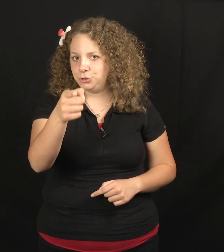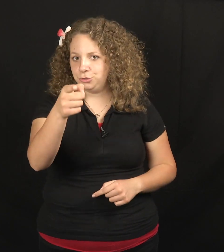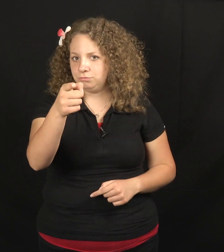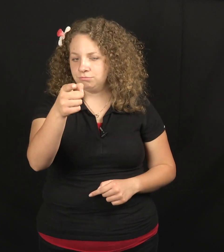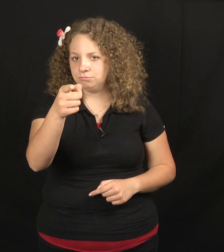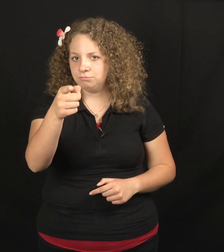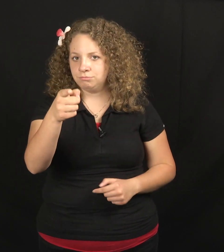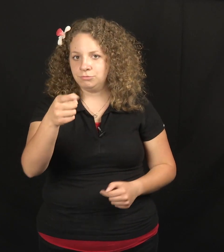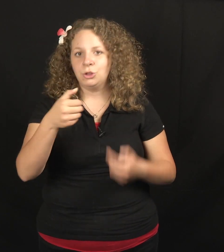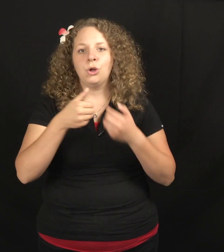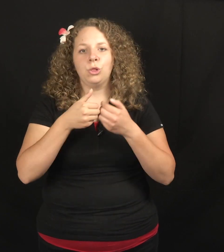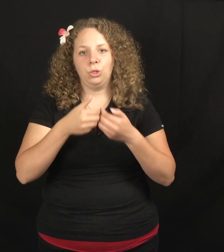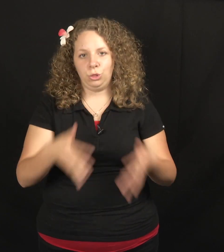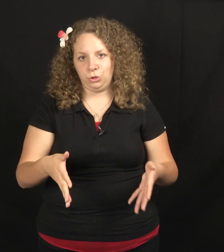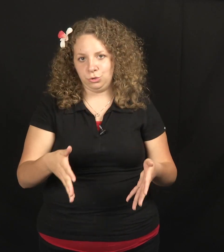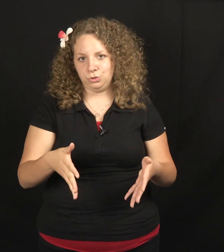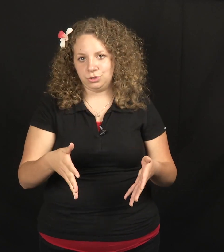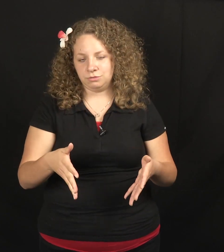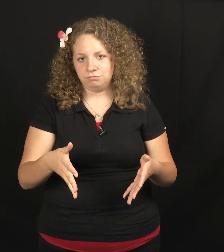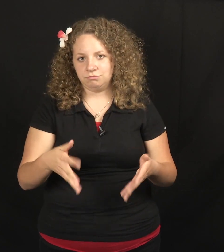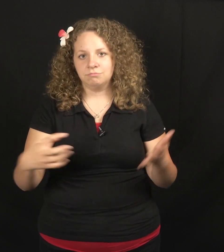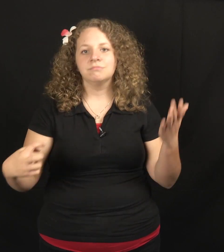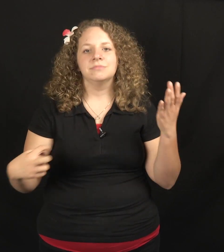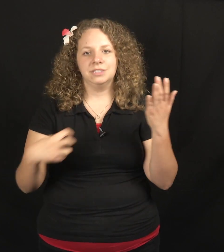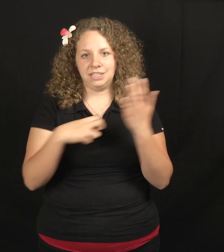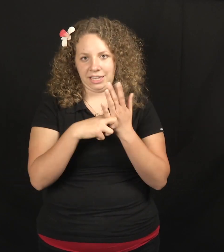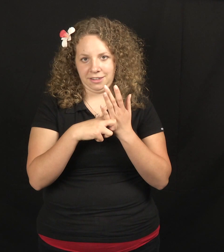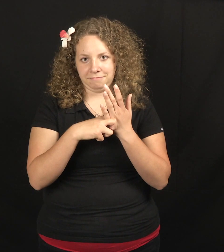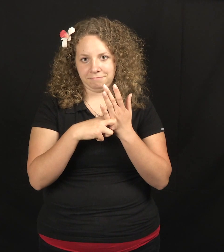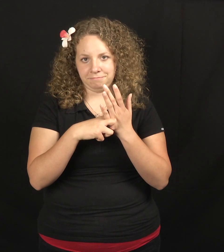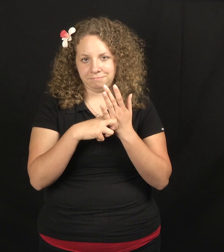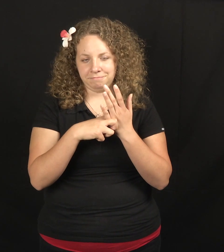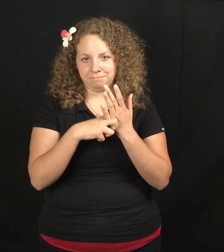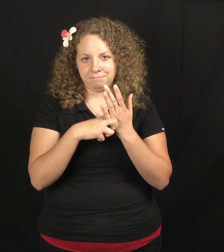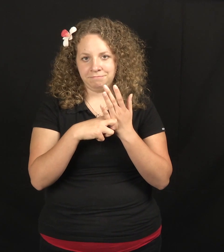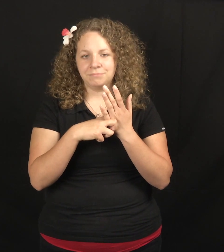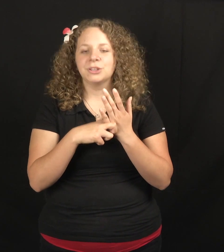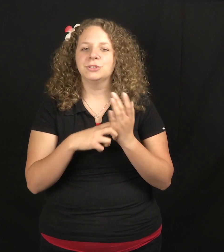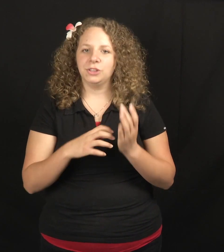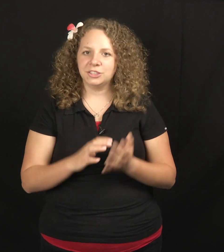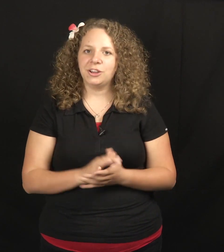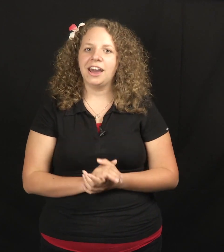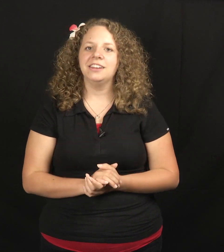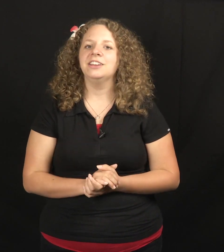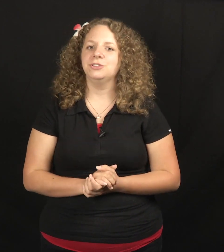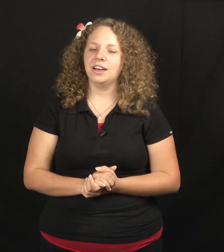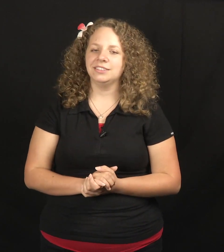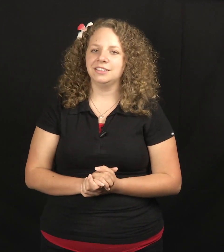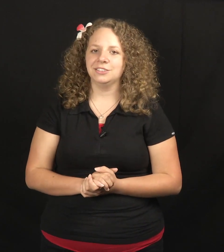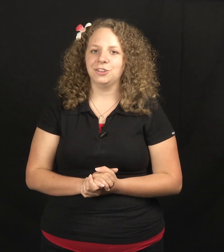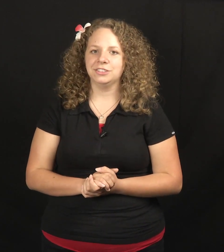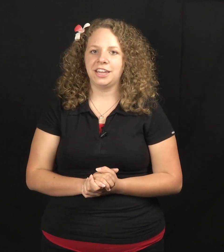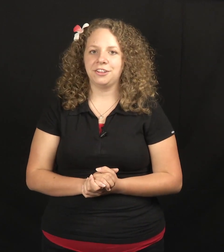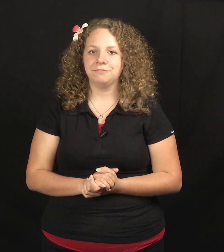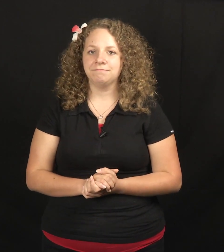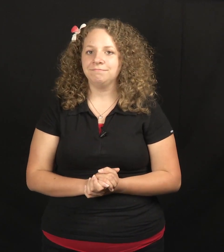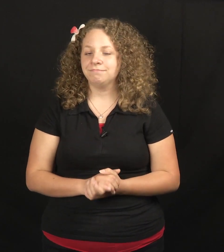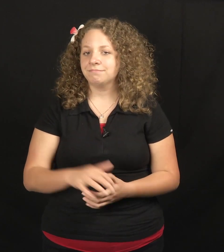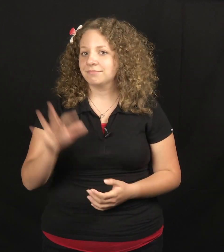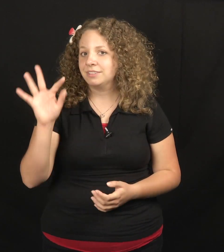you, lose, ticket. So let's go ahead and do that sentence all together.